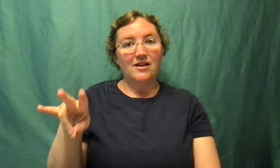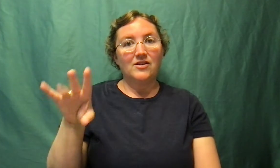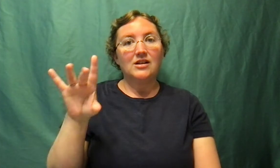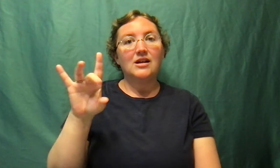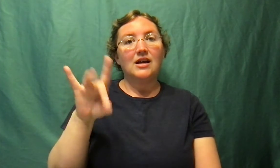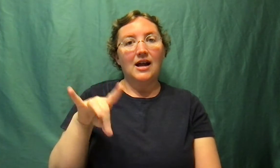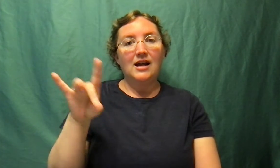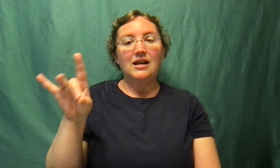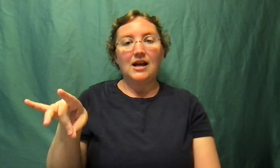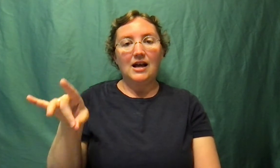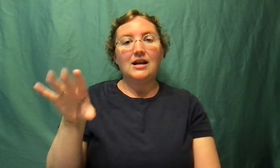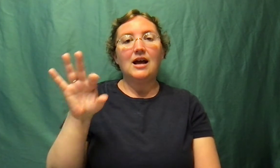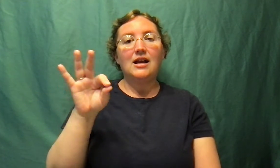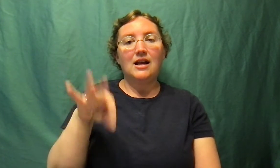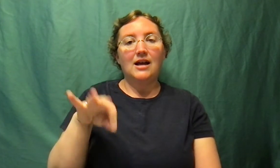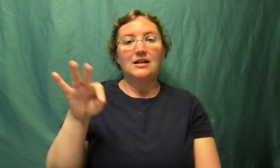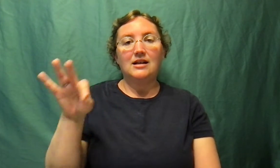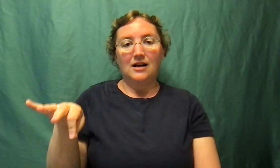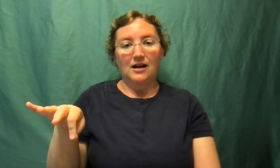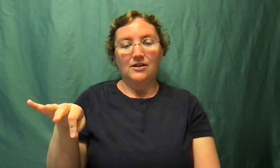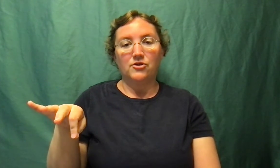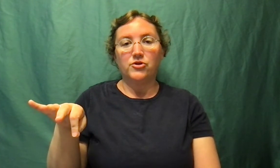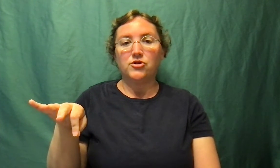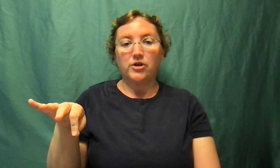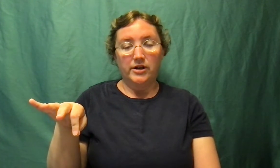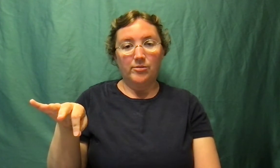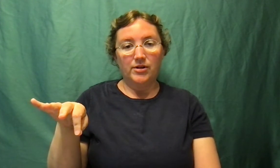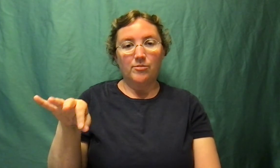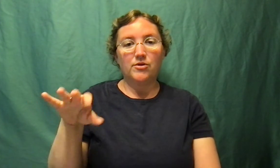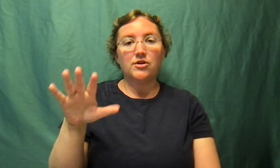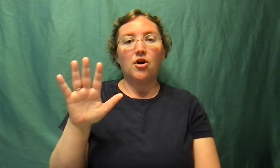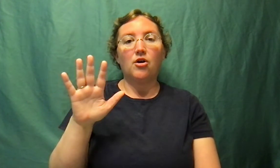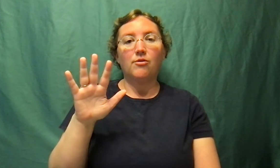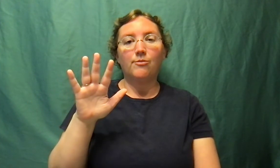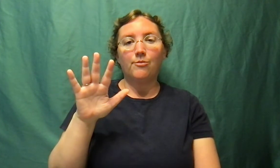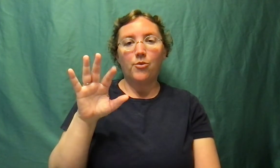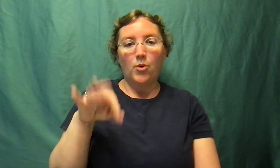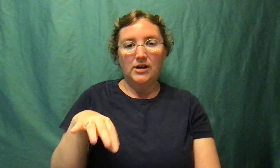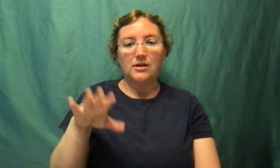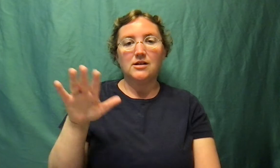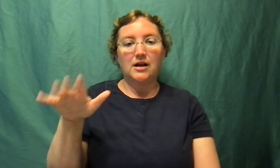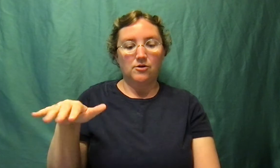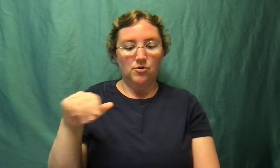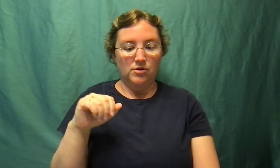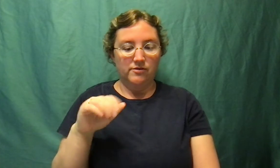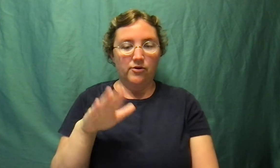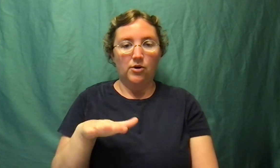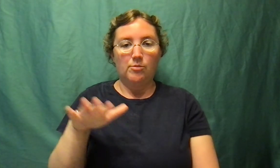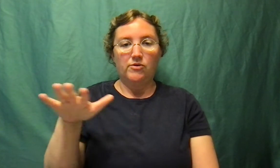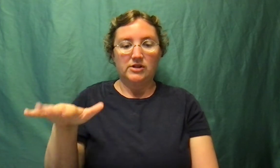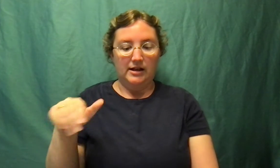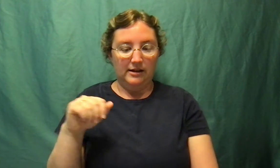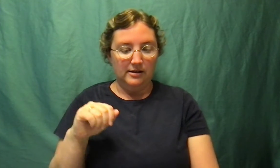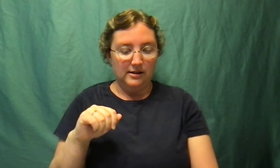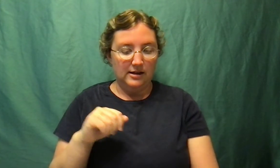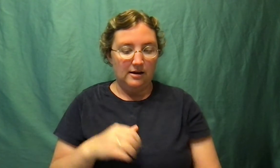77, 88, and 99. Those double numbers all point down towards the floor and move slightly to the side.